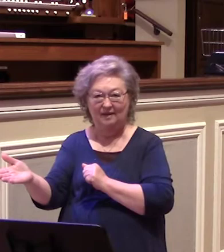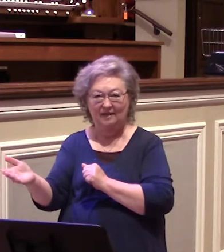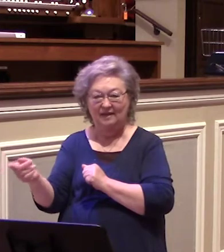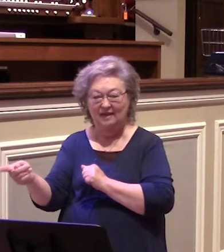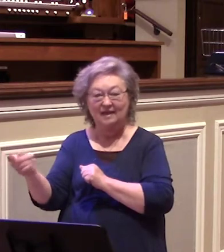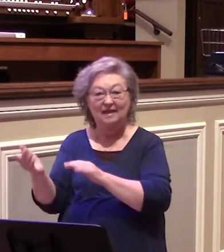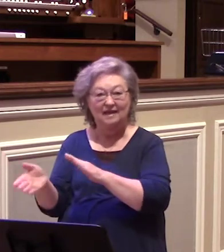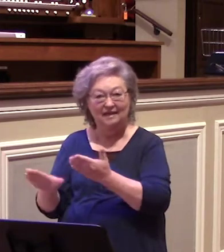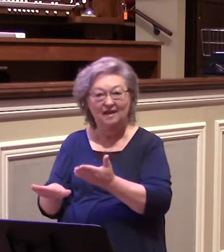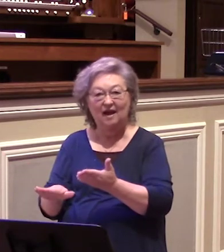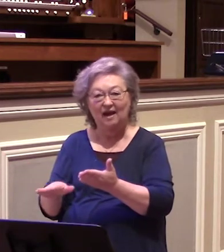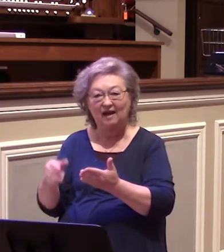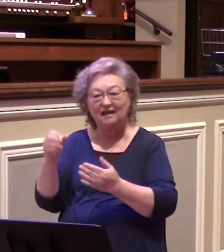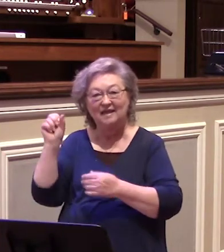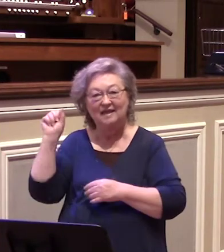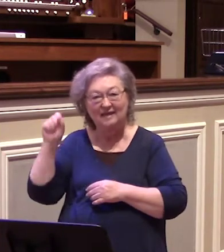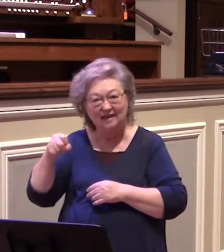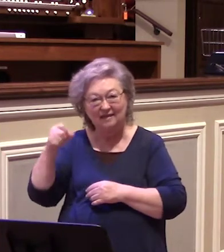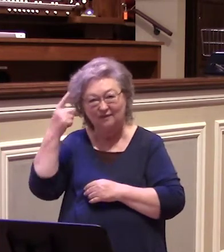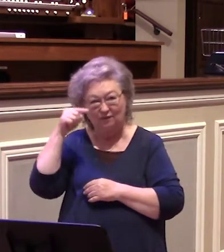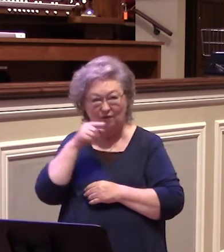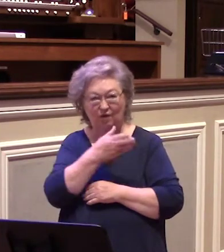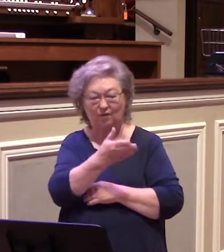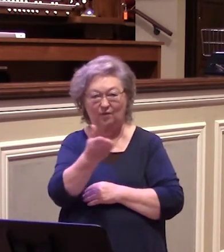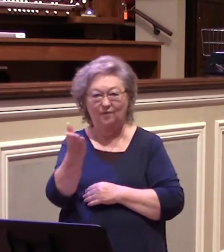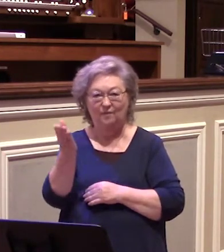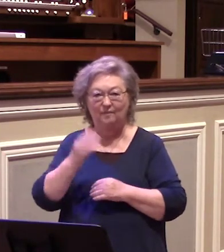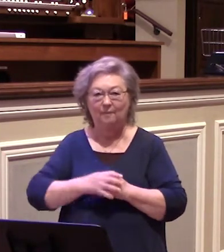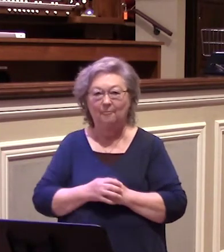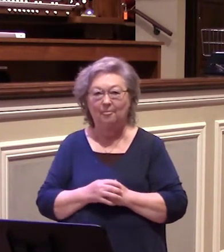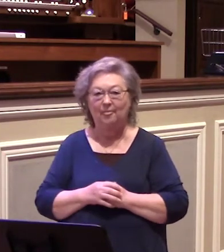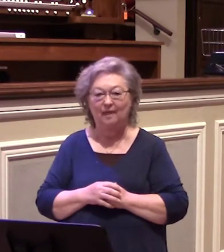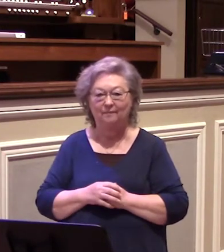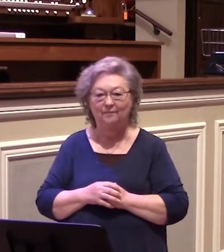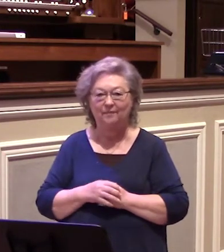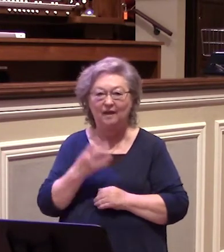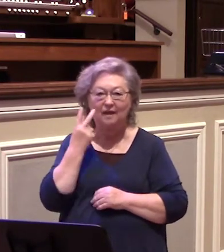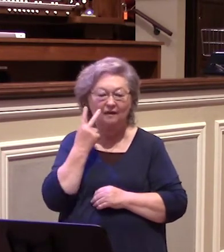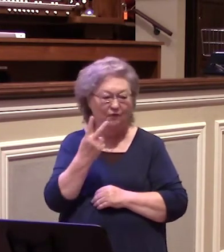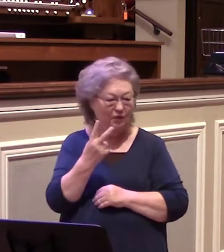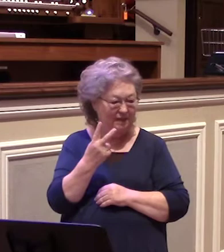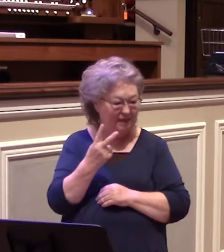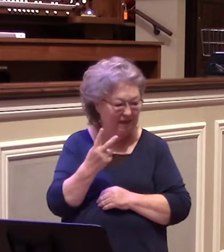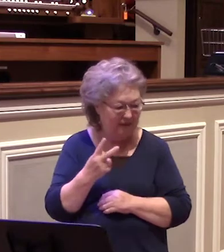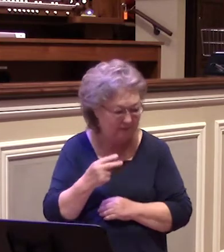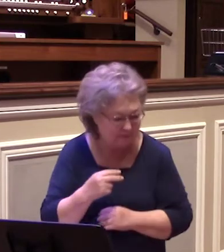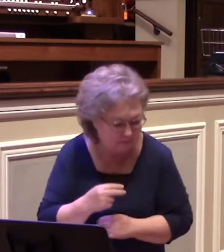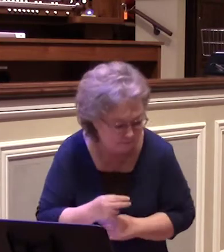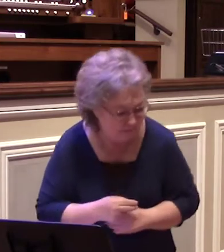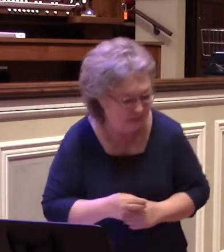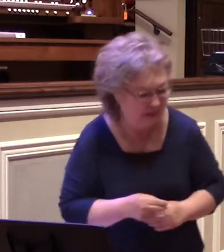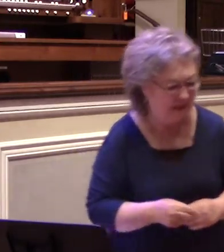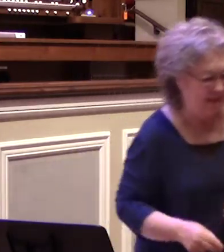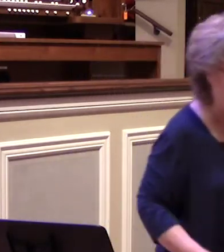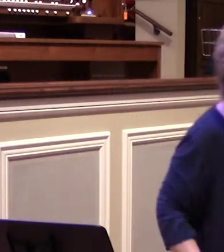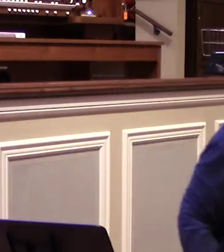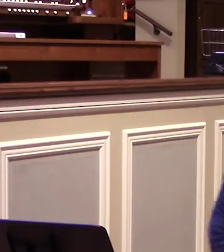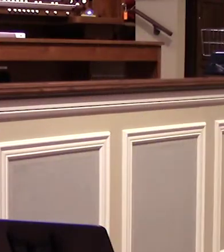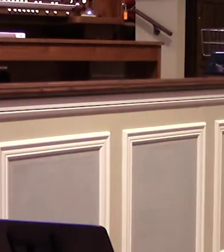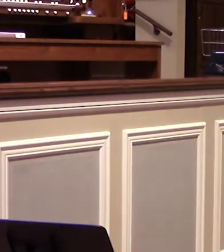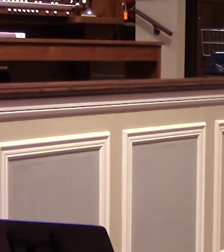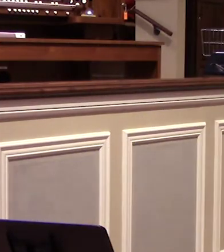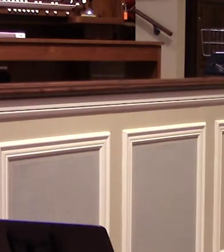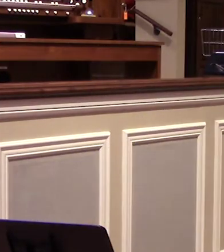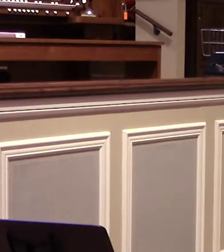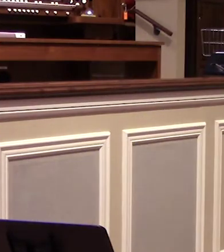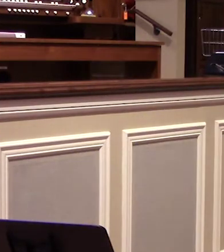morning. And so if you would, there's a top little tab. It's clear. I know you can do it. And pull that